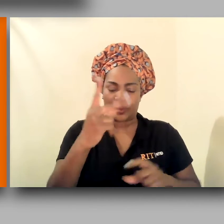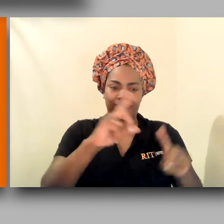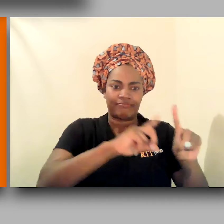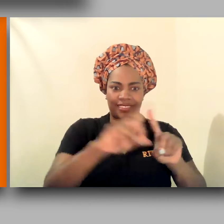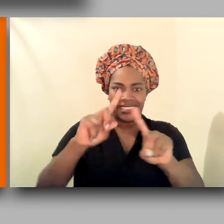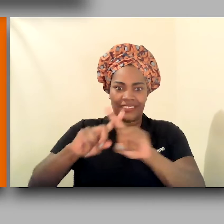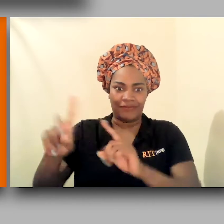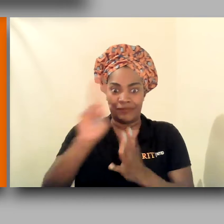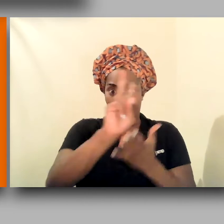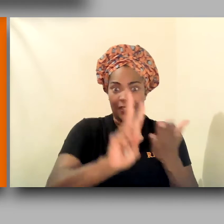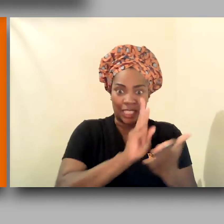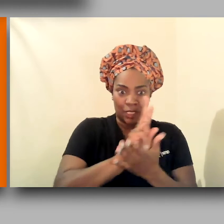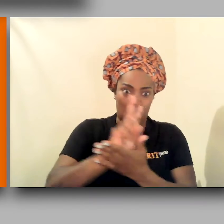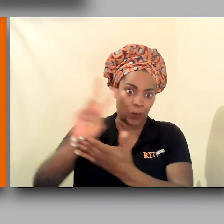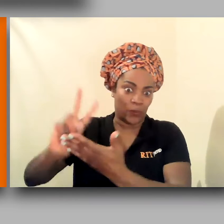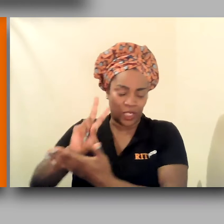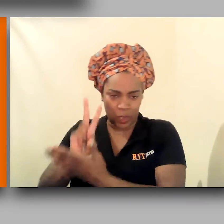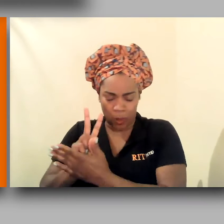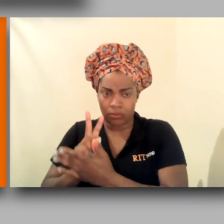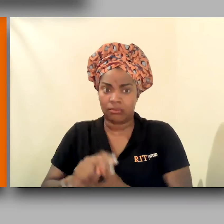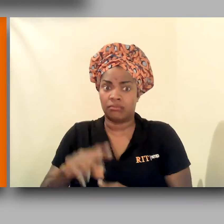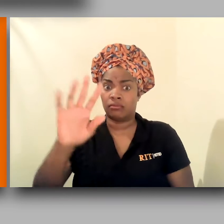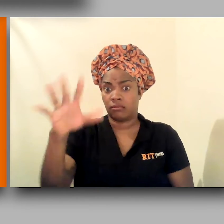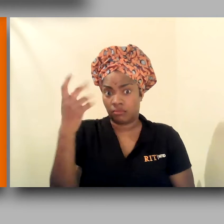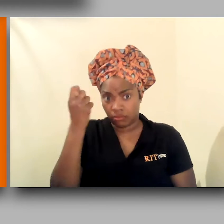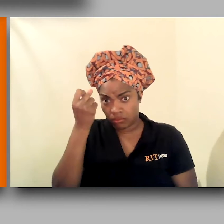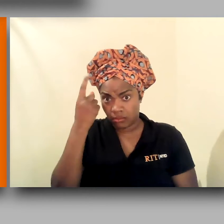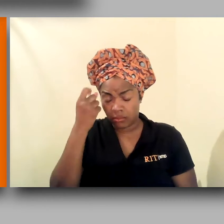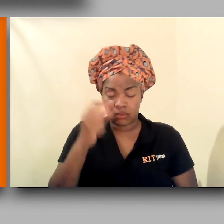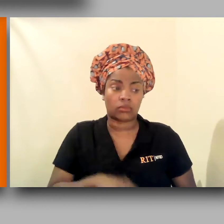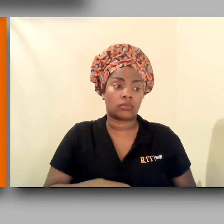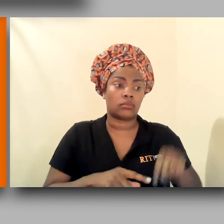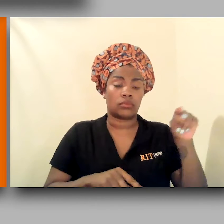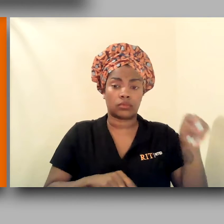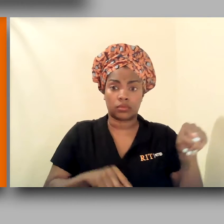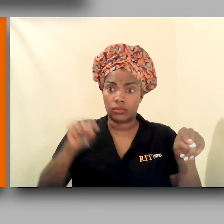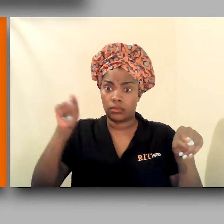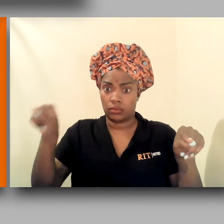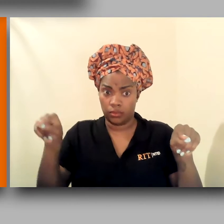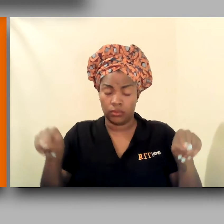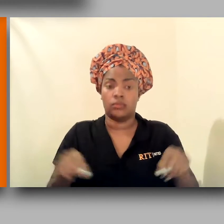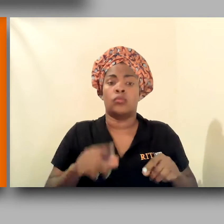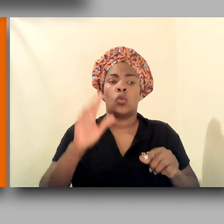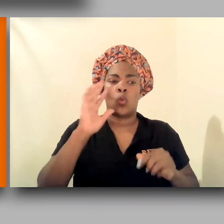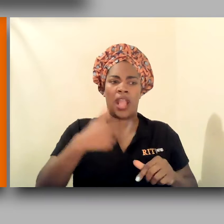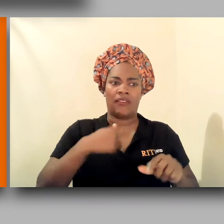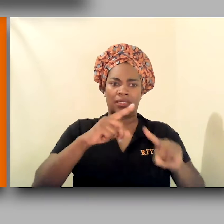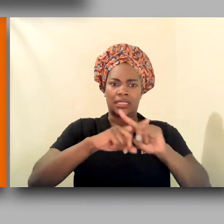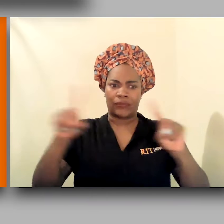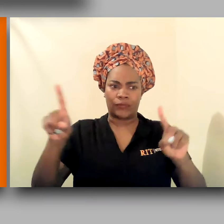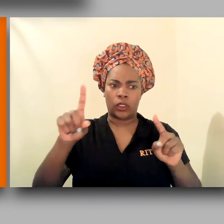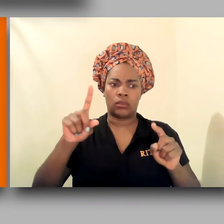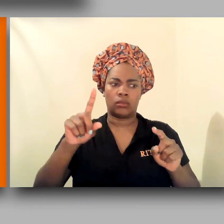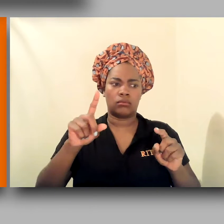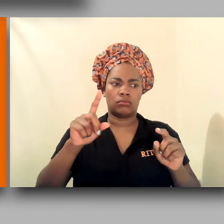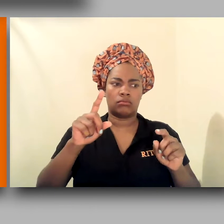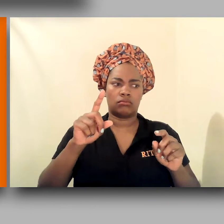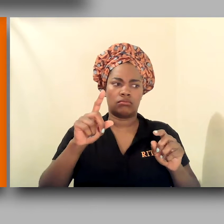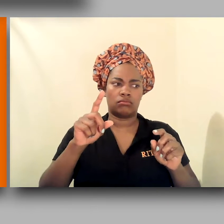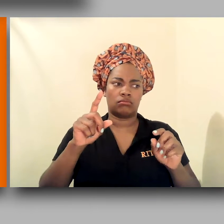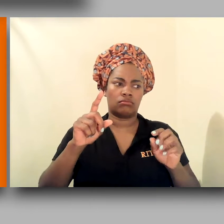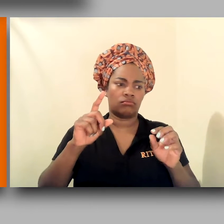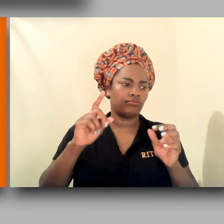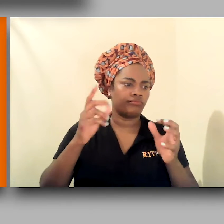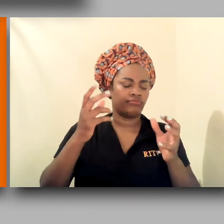two different videos that we've seen, the more simple to the complicated,